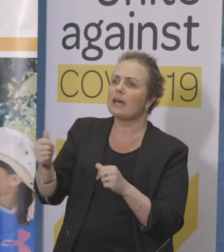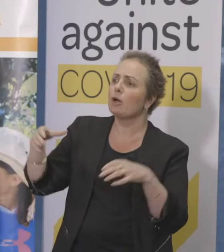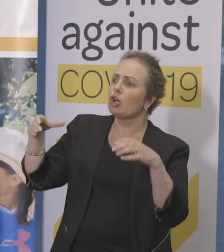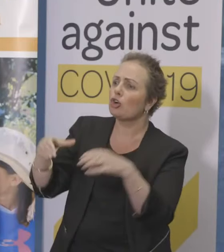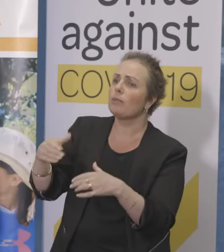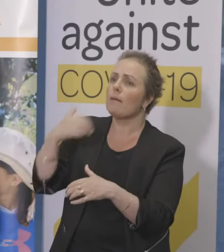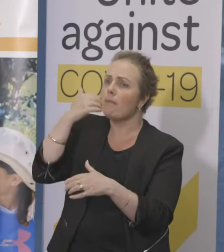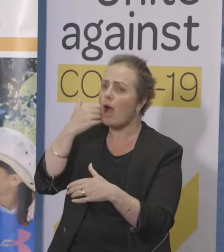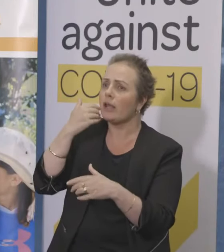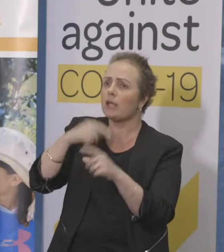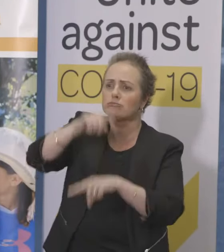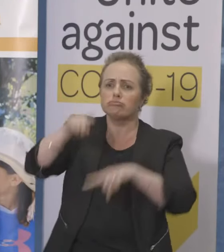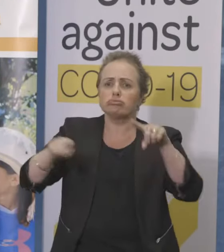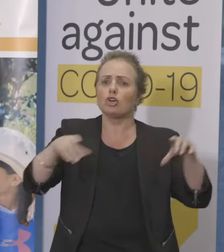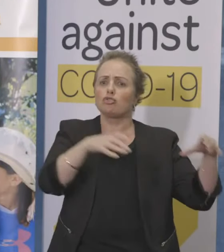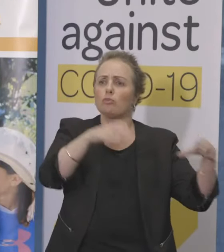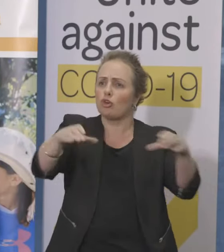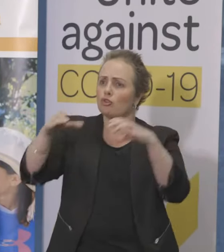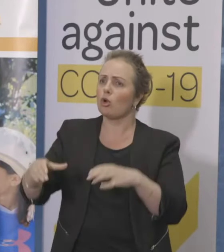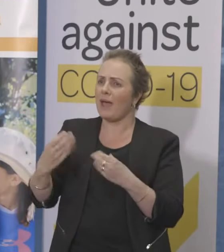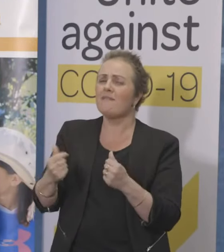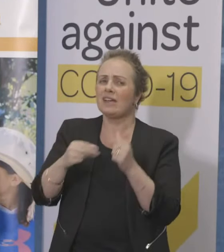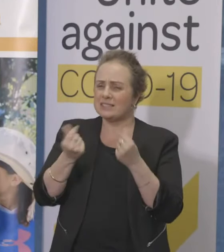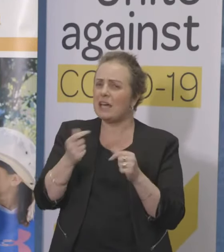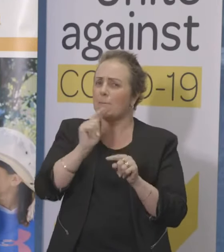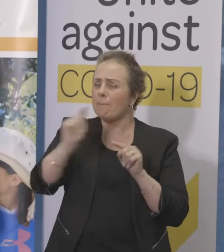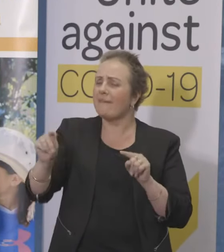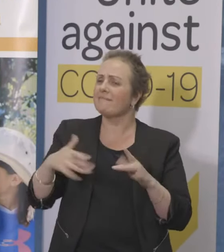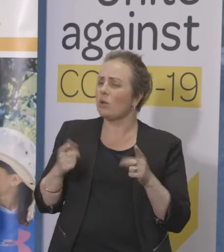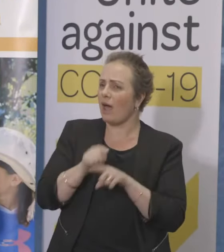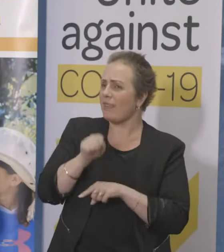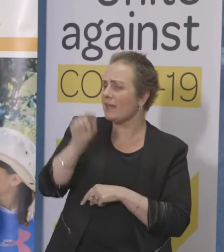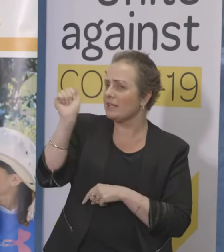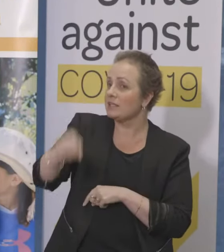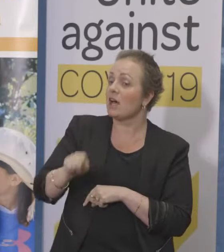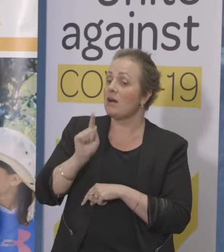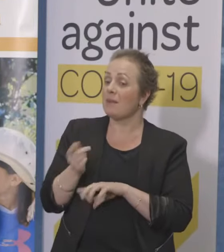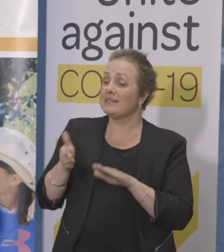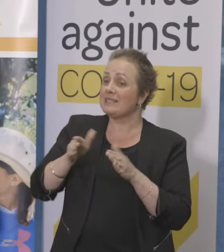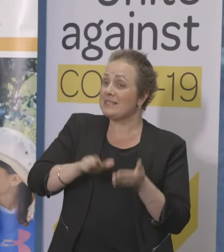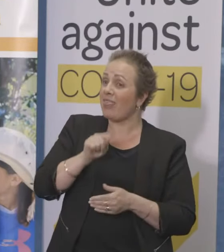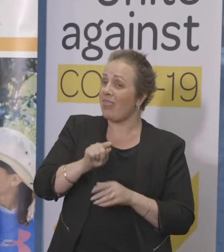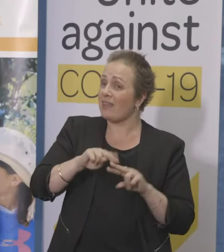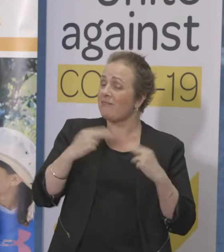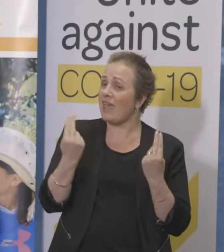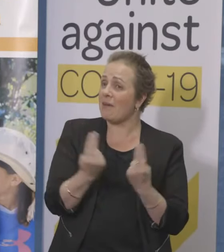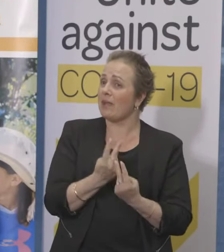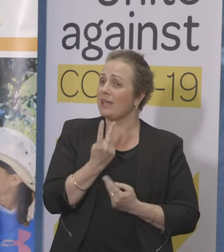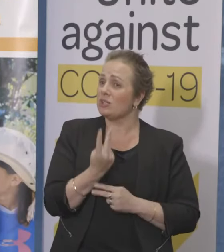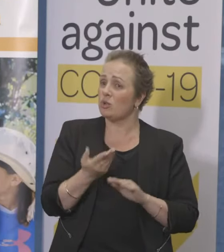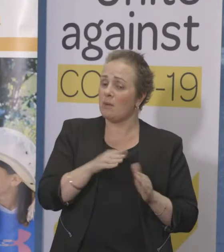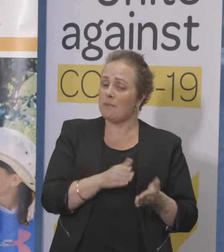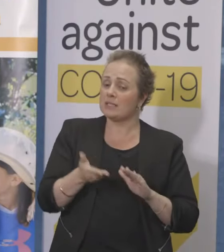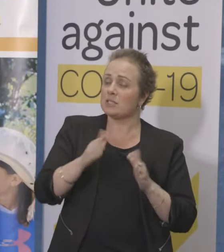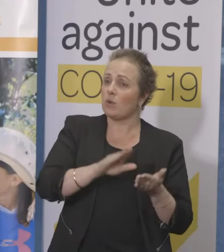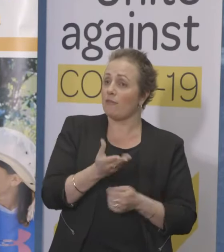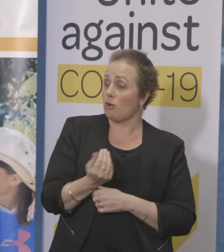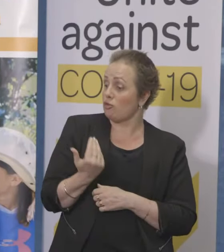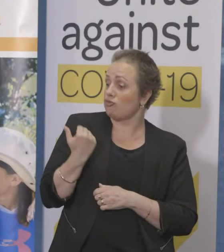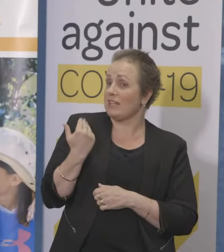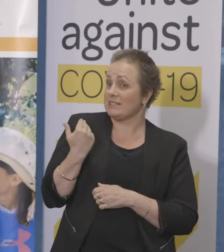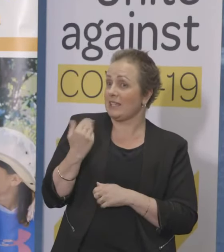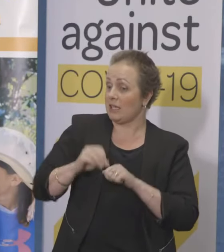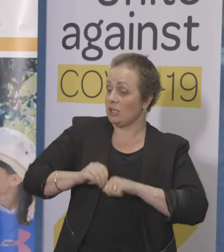groups in society. And I guess the key point I would just like to make is the deaths that we've seen in this family and from this latest